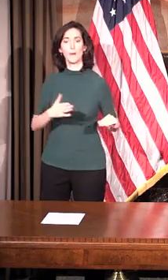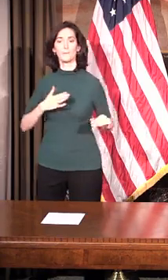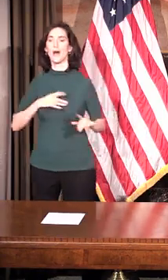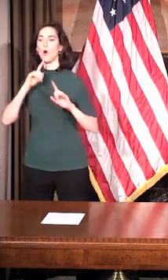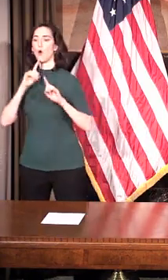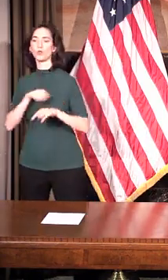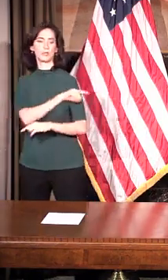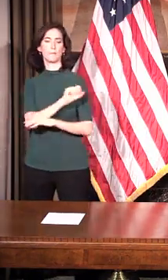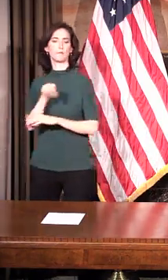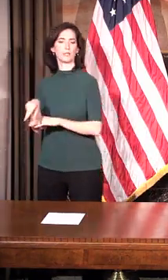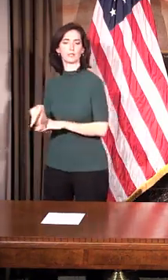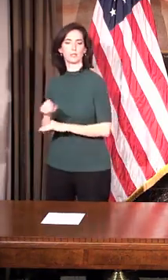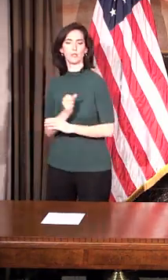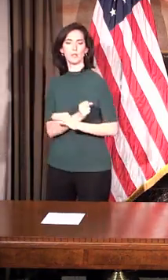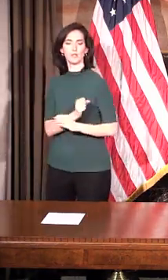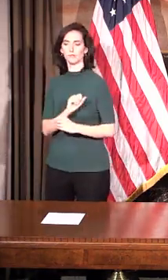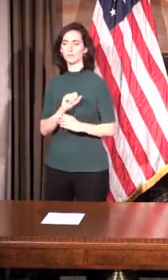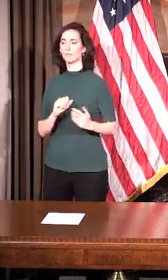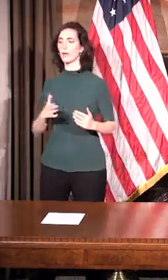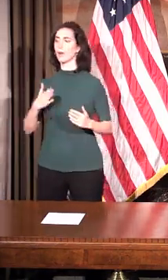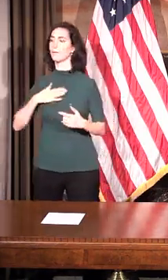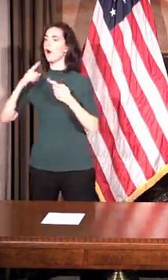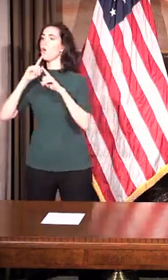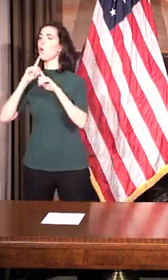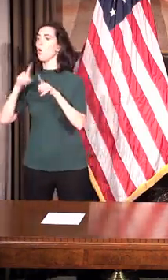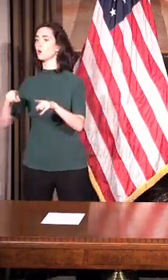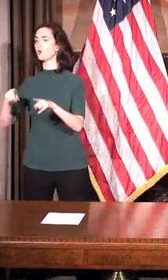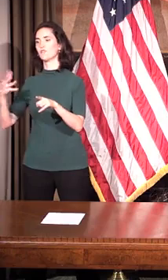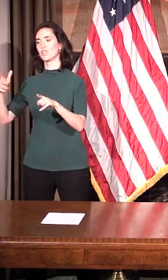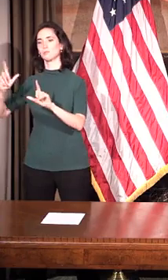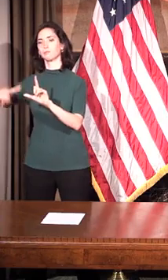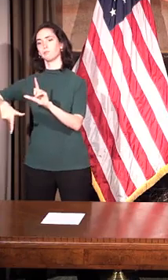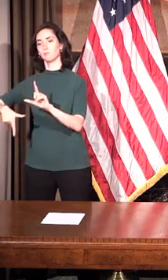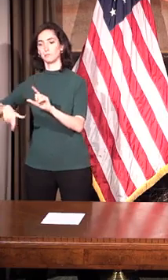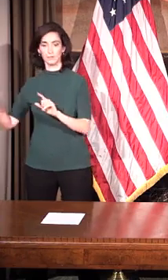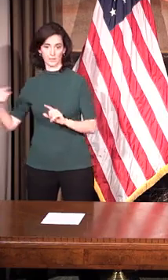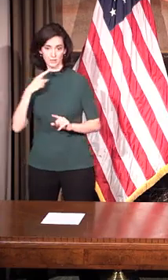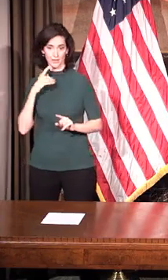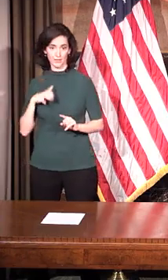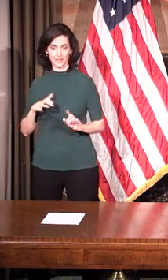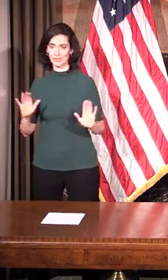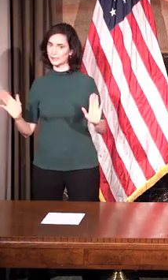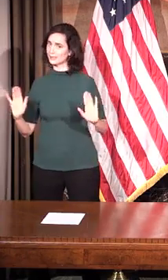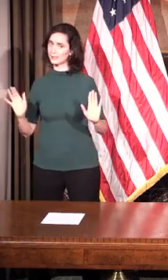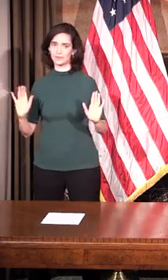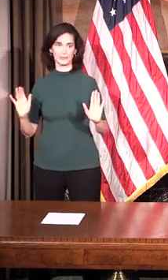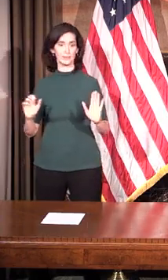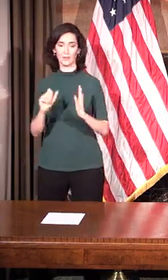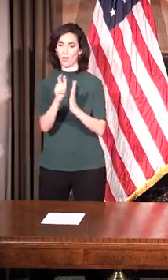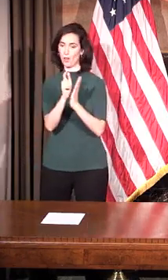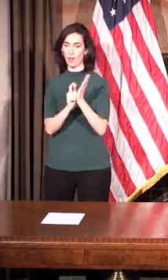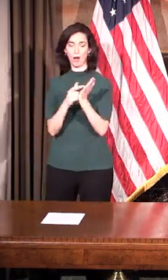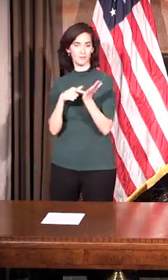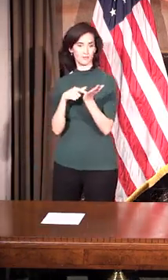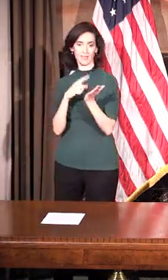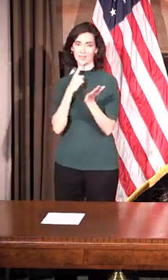order and that the proclamation was no longer in place. Well, that's not what the statute